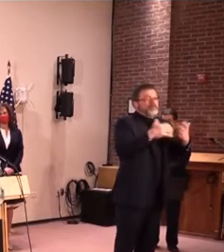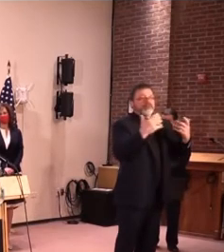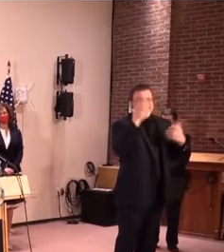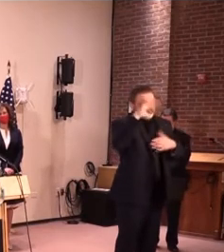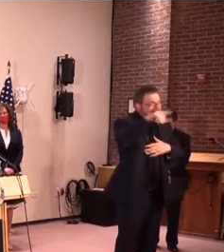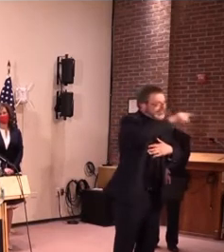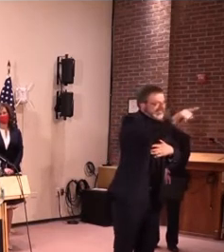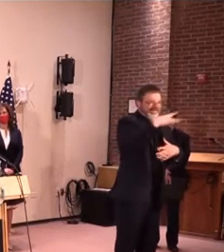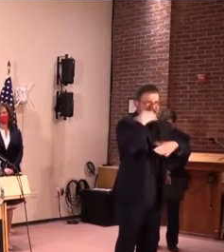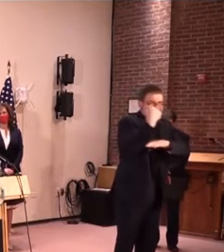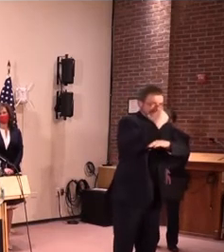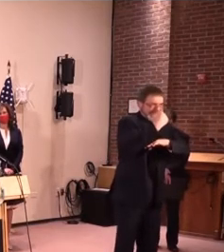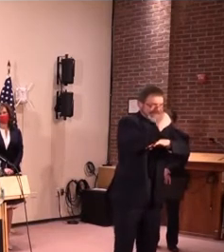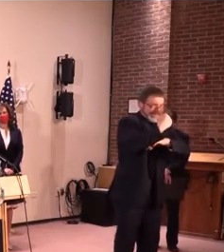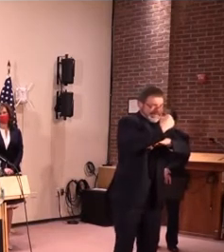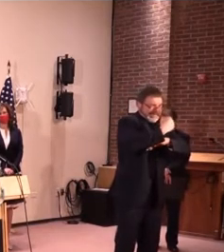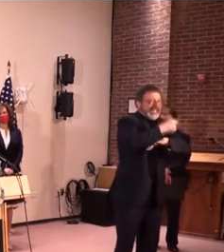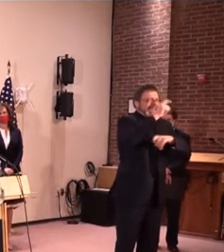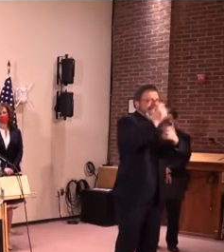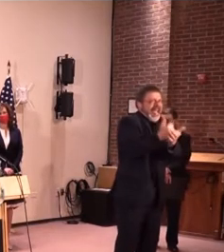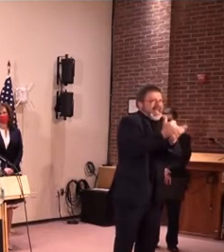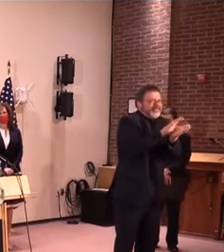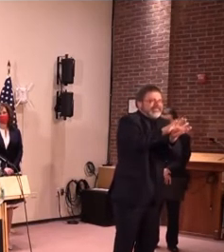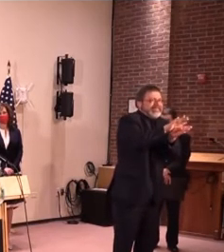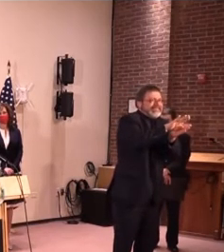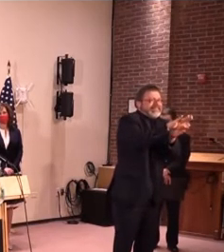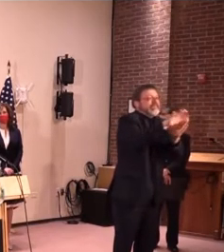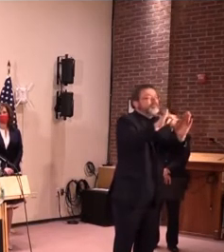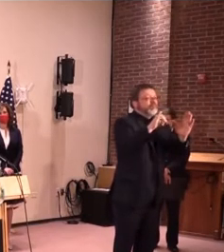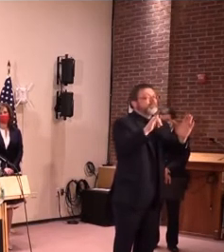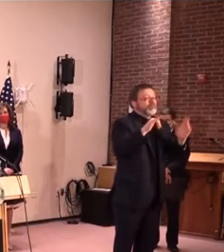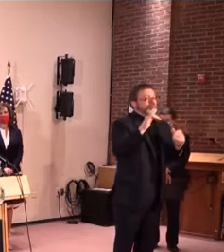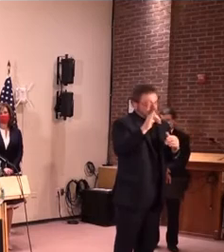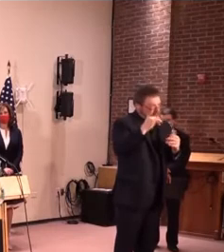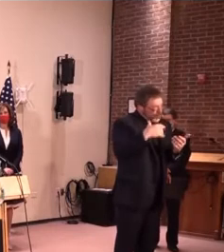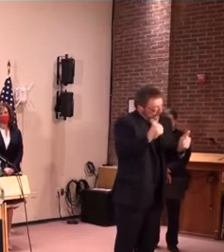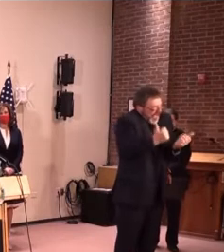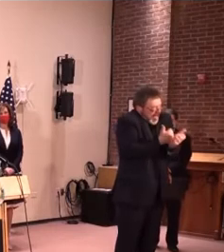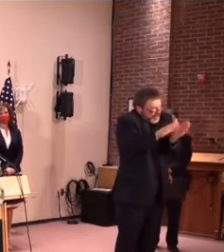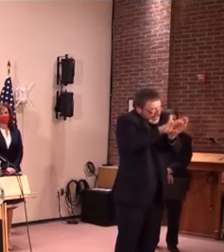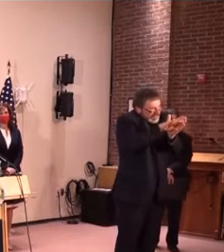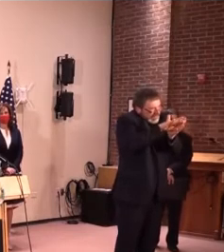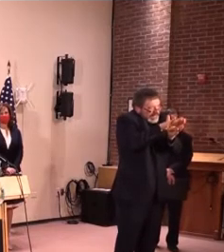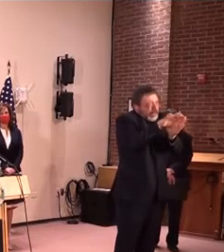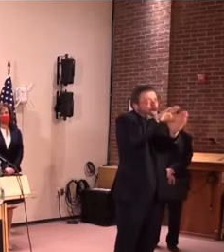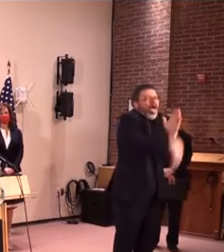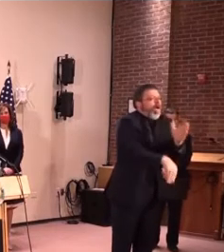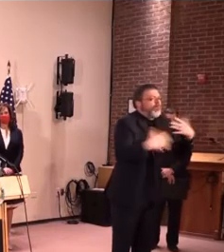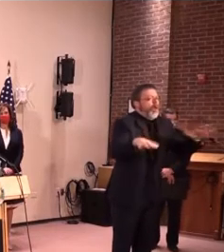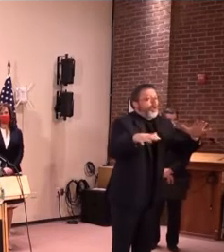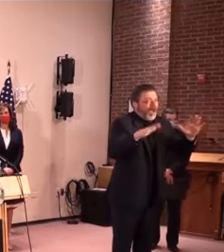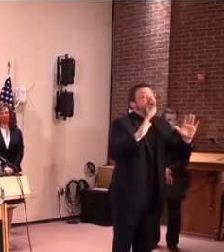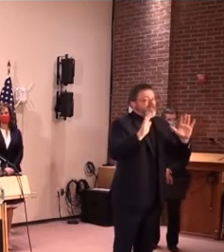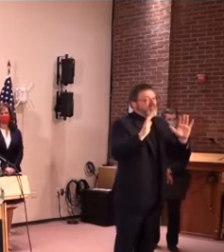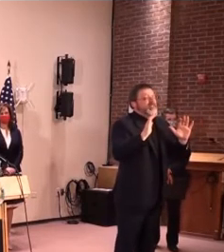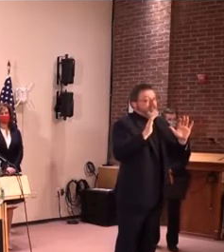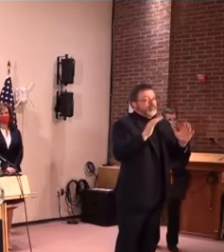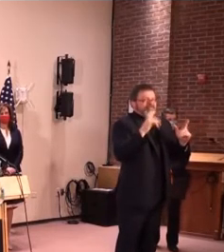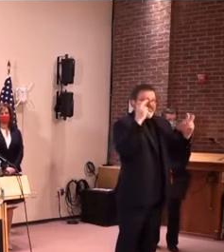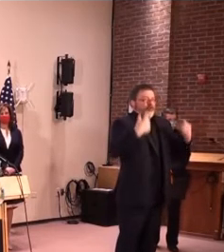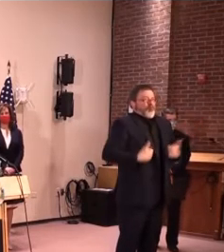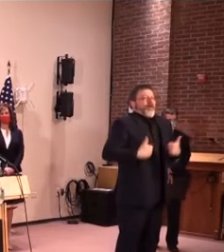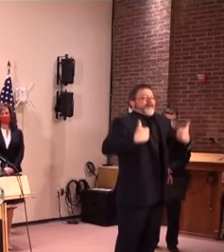have reduced operations and are just barely holding on. And this package will help them keep afloat while we get through